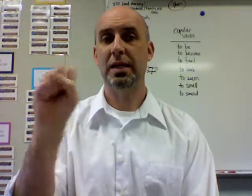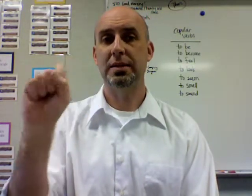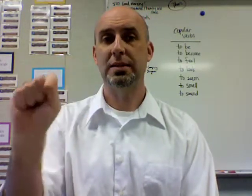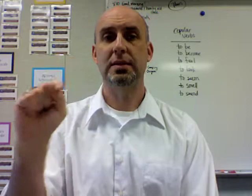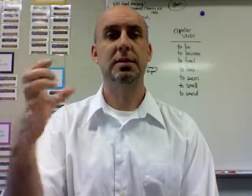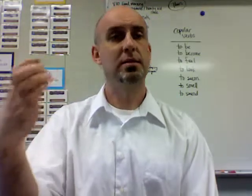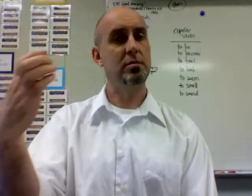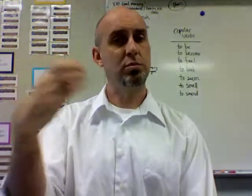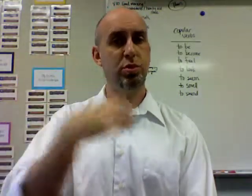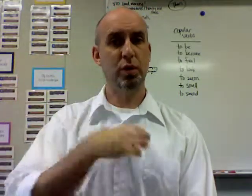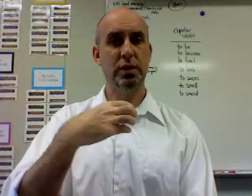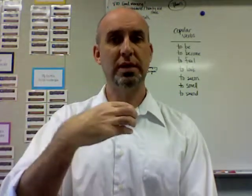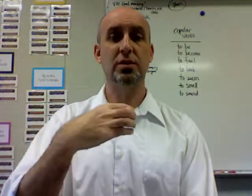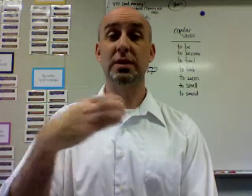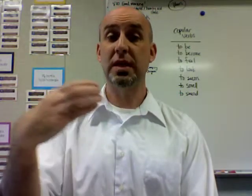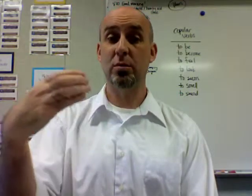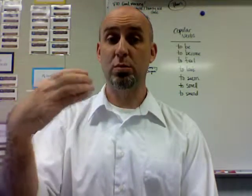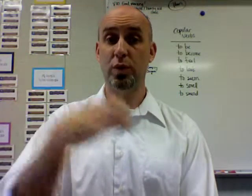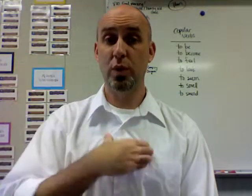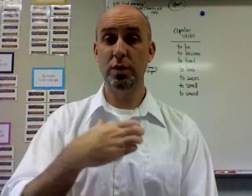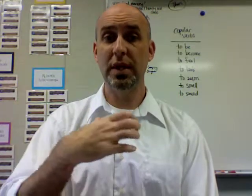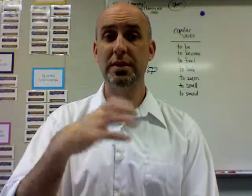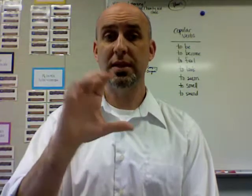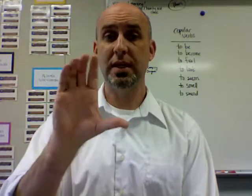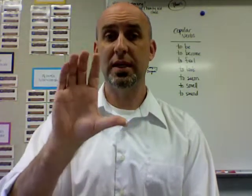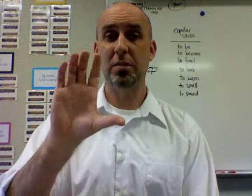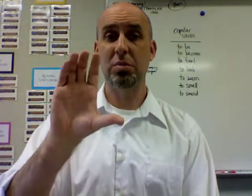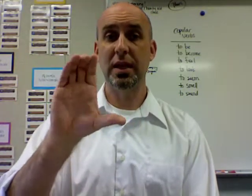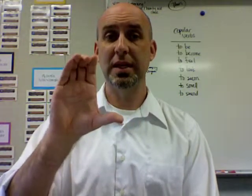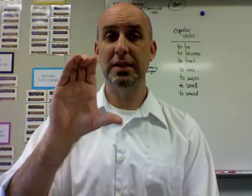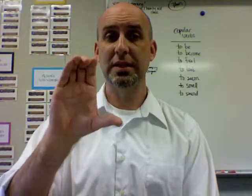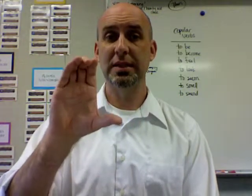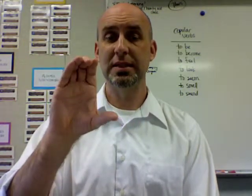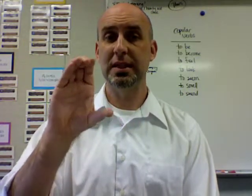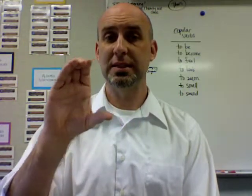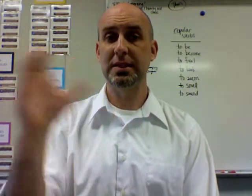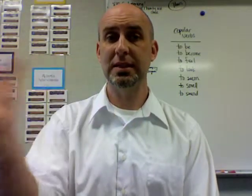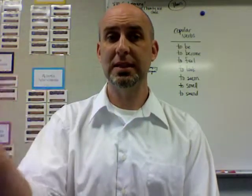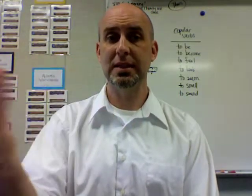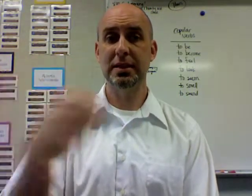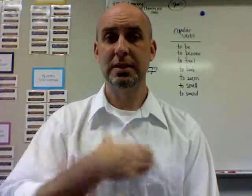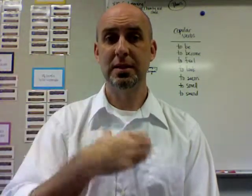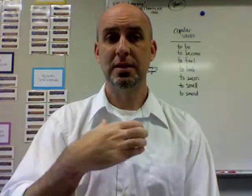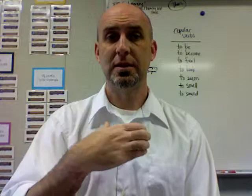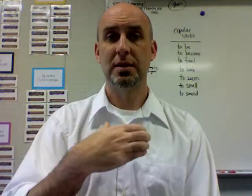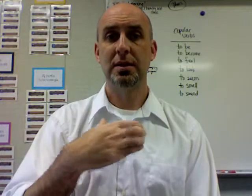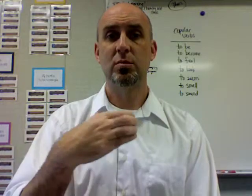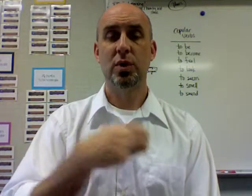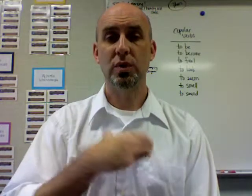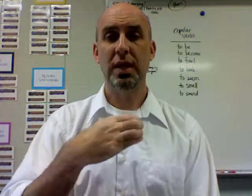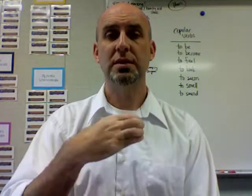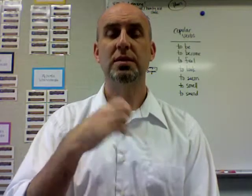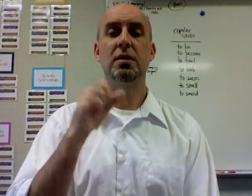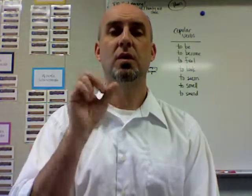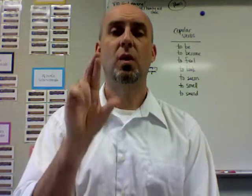Protest. Protest. You can sign protest like a complaint. It's like a C. Protest.